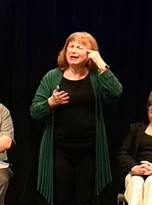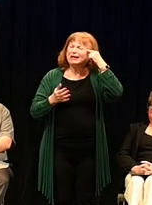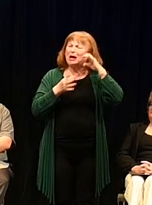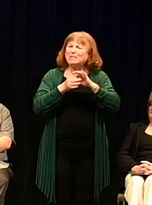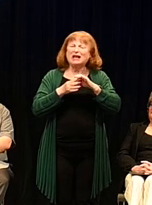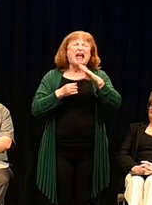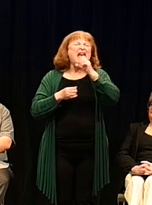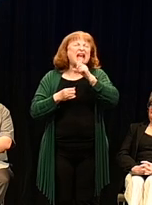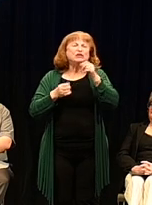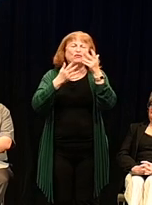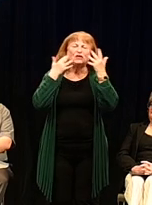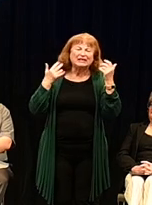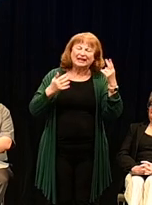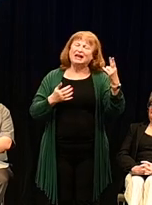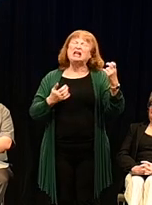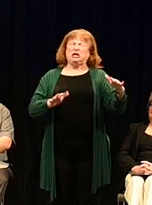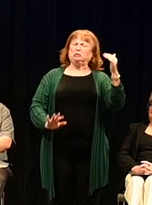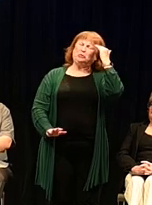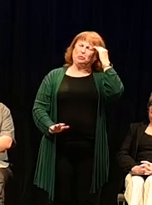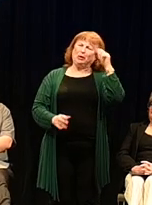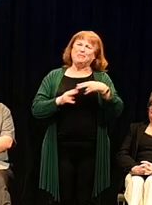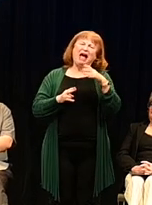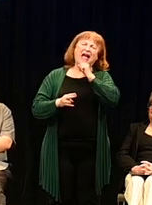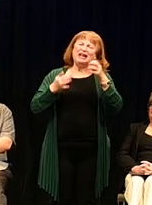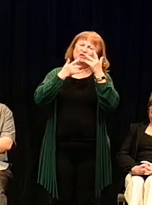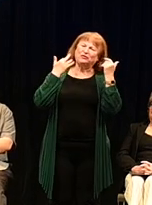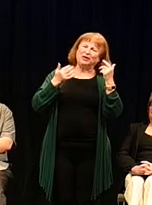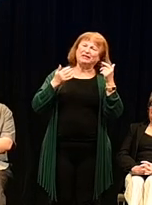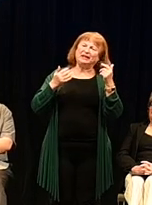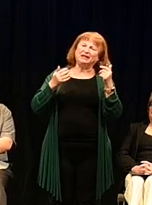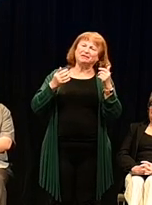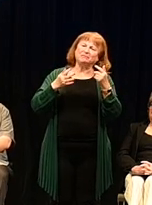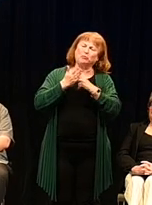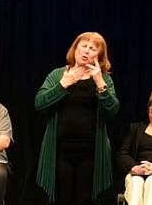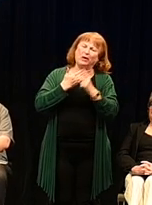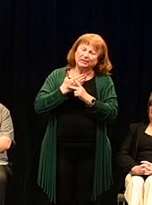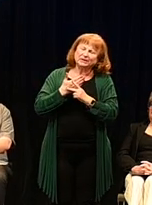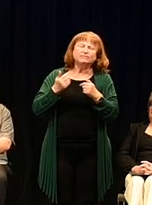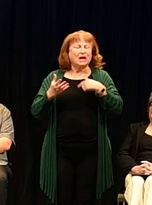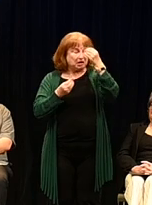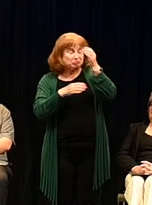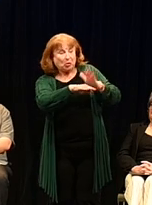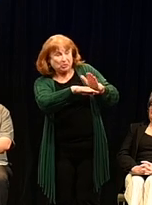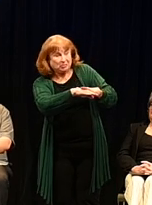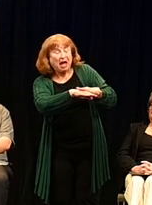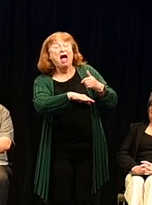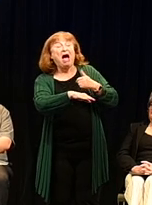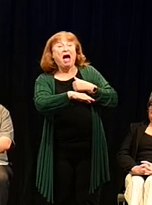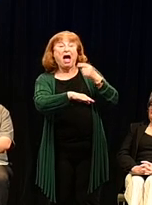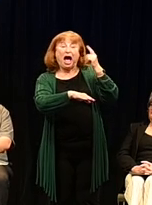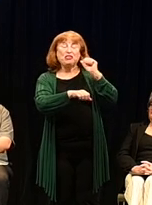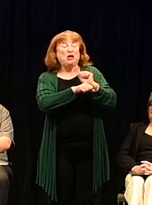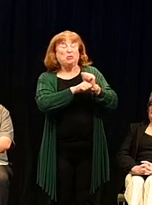about age-friendly? He already knew about age-friendly initiatives. And I told him that I thought that the work